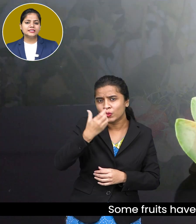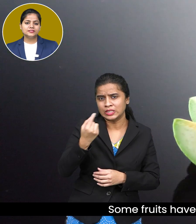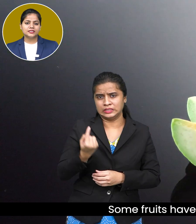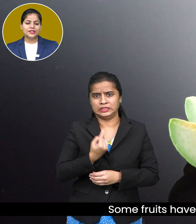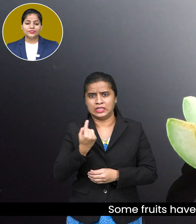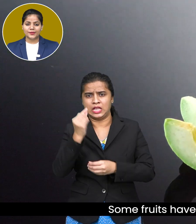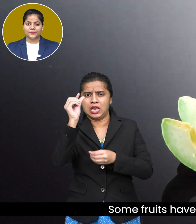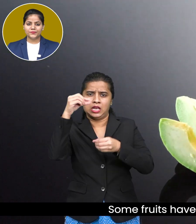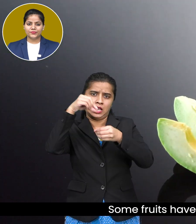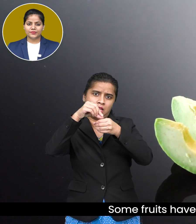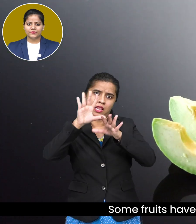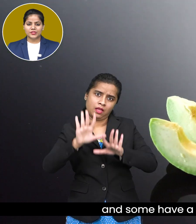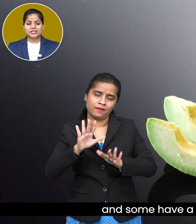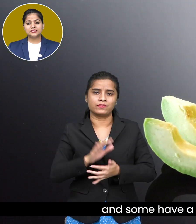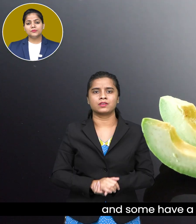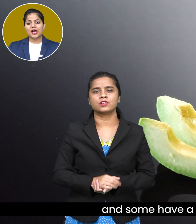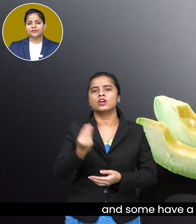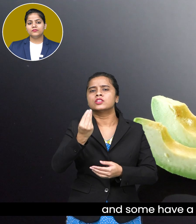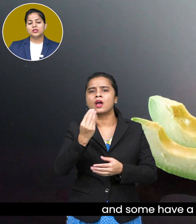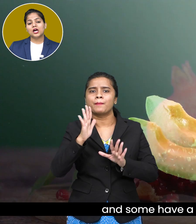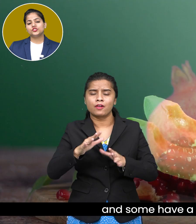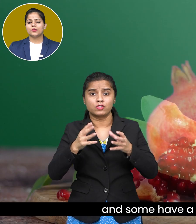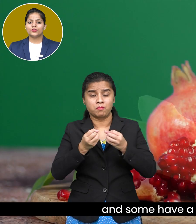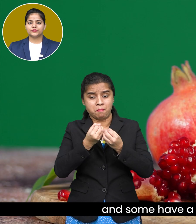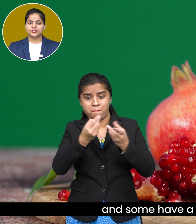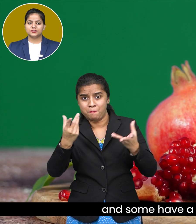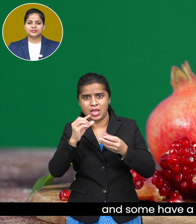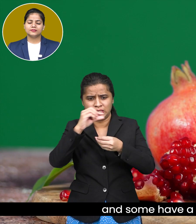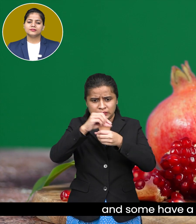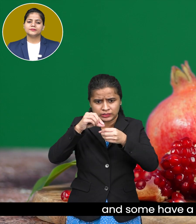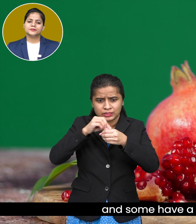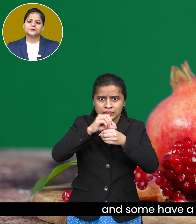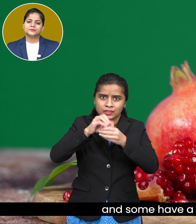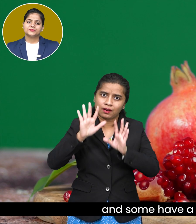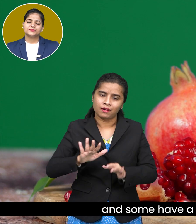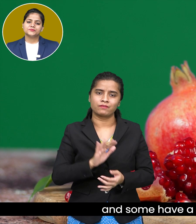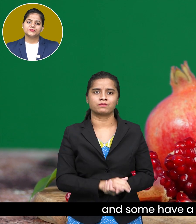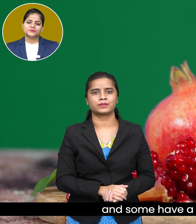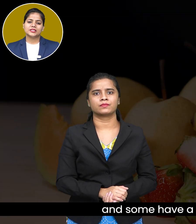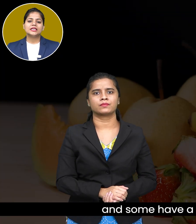single seed in them and some have large number of seeds.